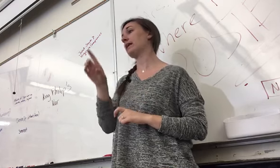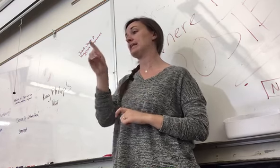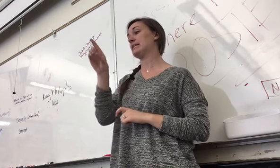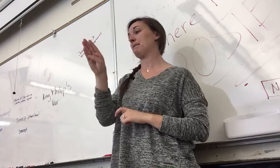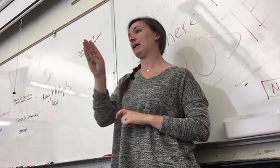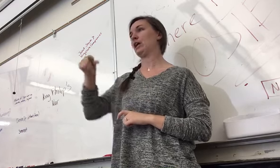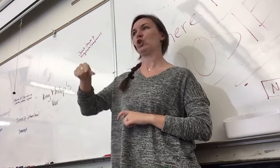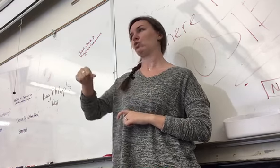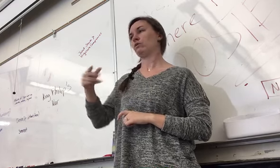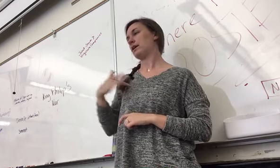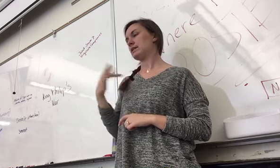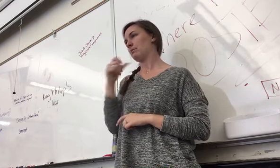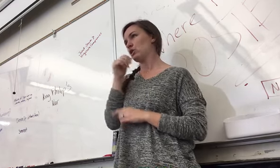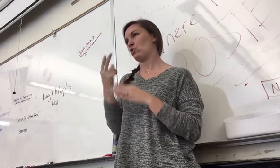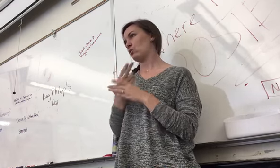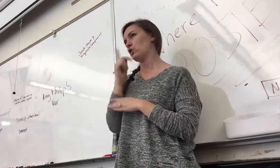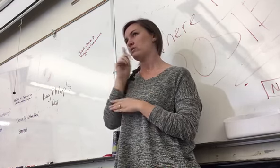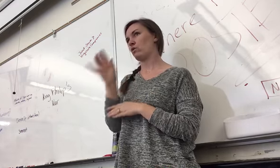rewrite.